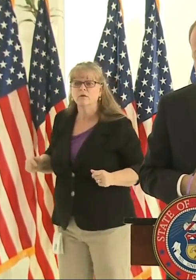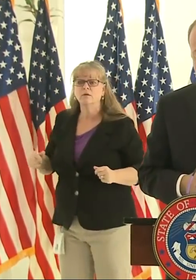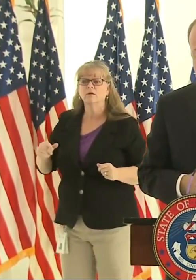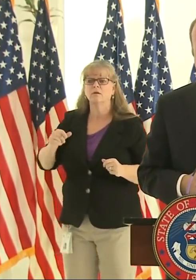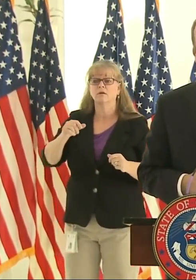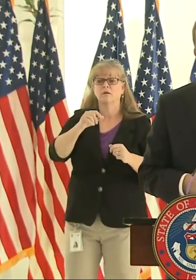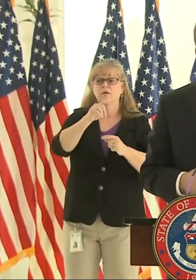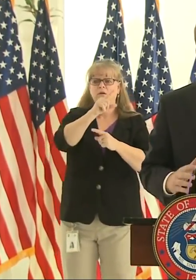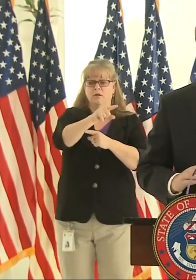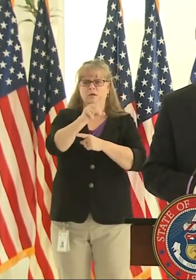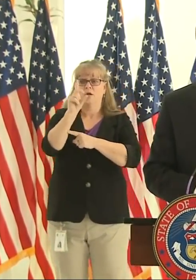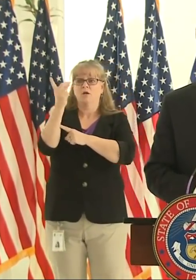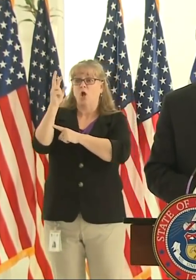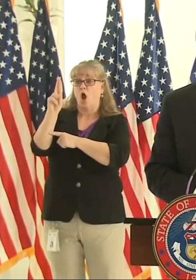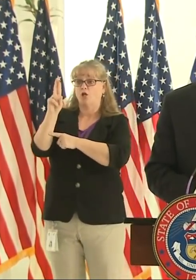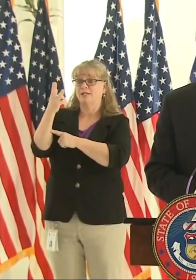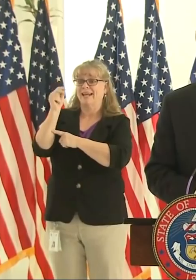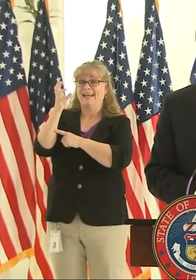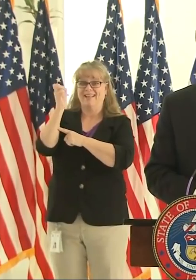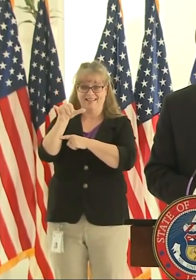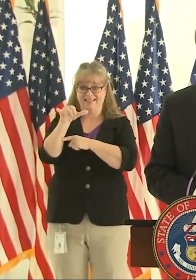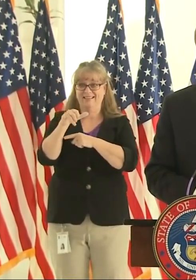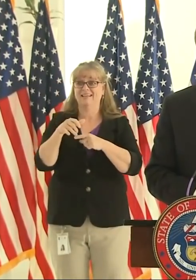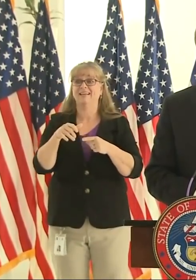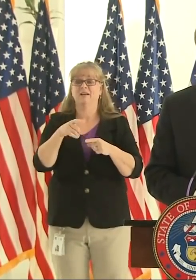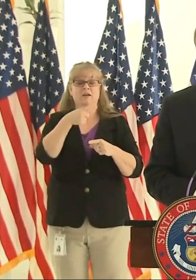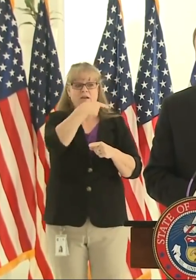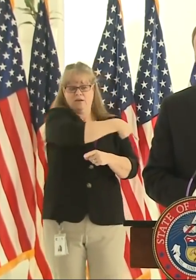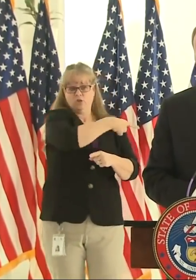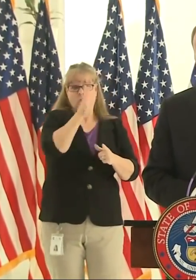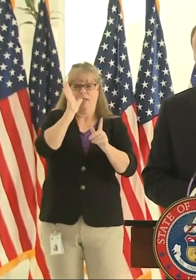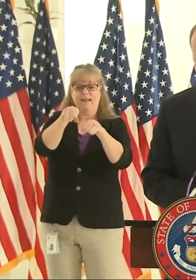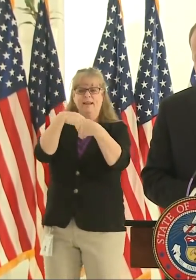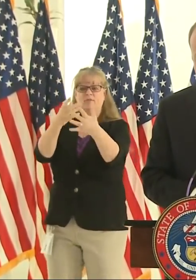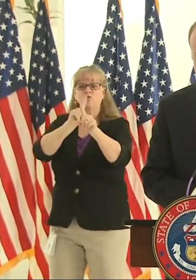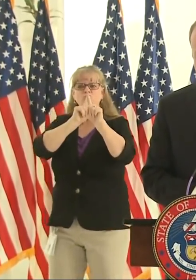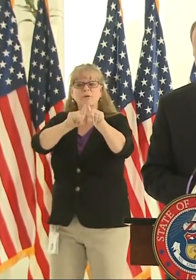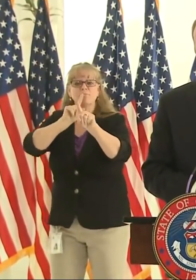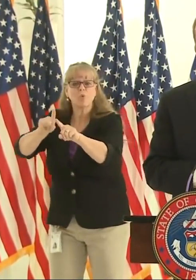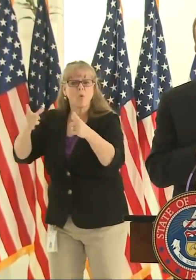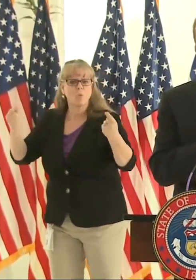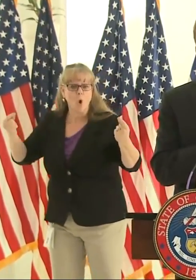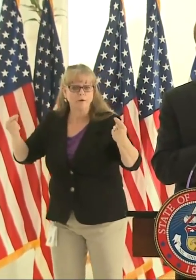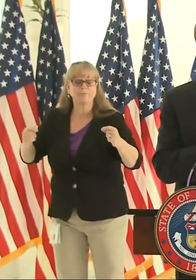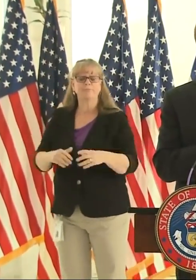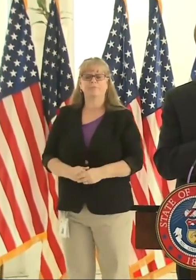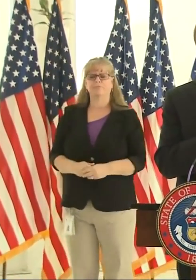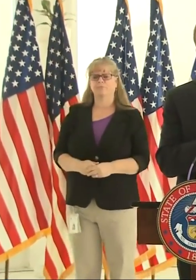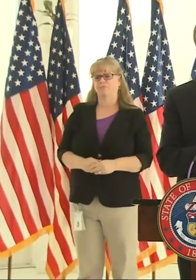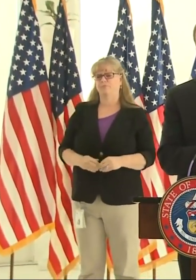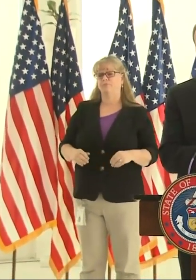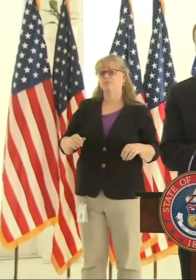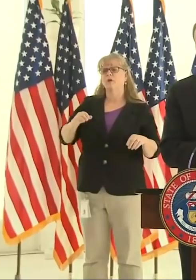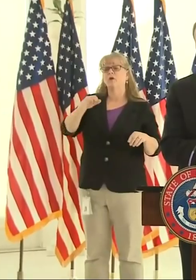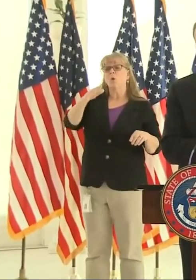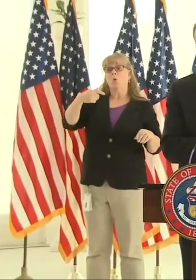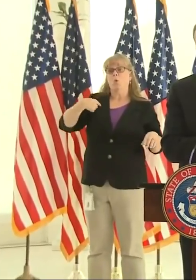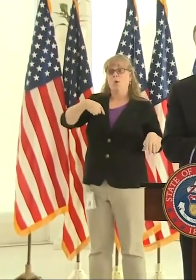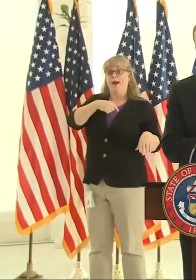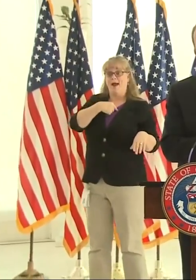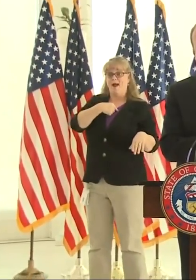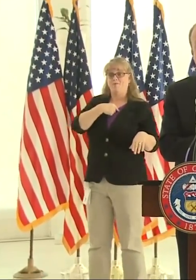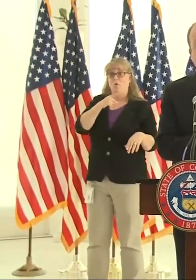quick update, 10,106 cases, 1,880 hospitalizations. That's 1,096 currently in the